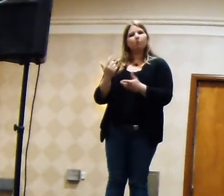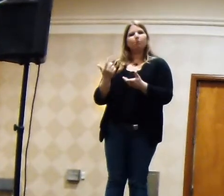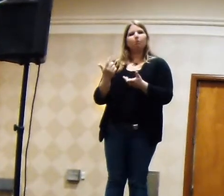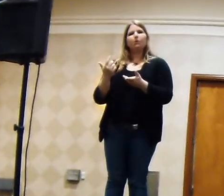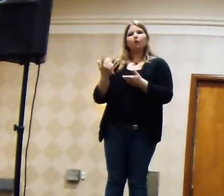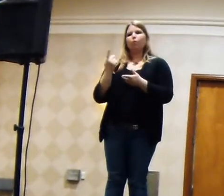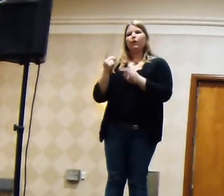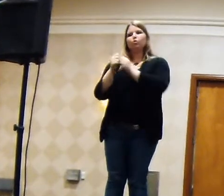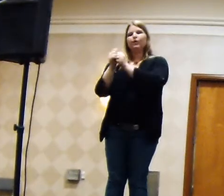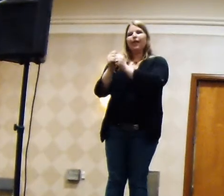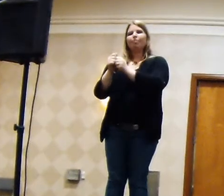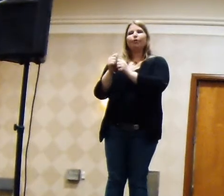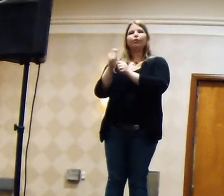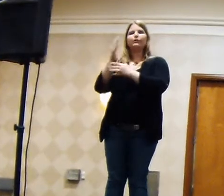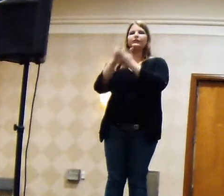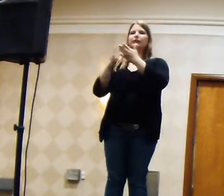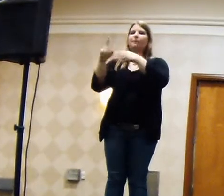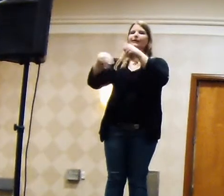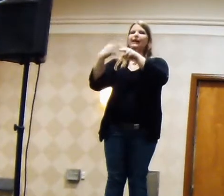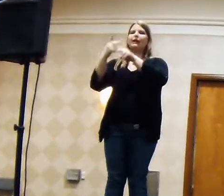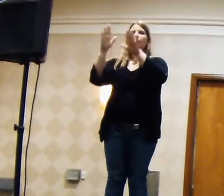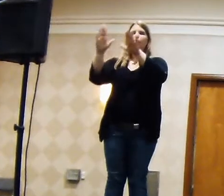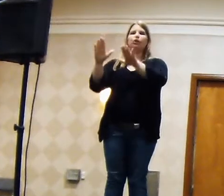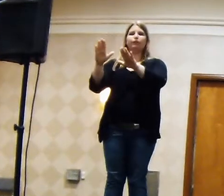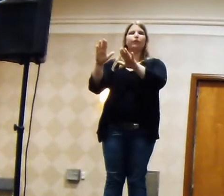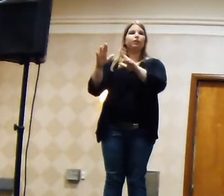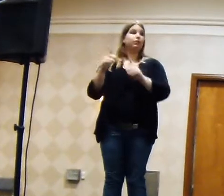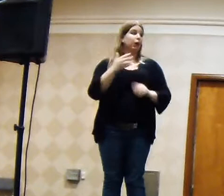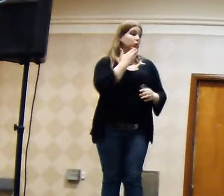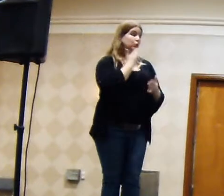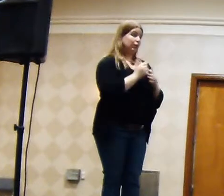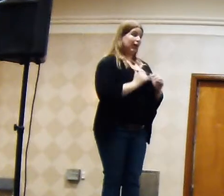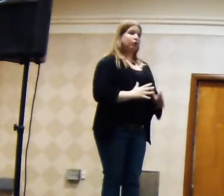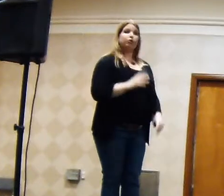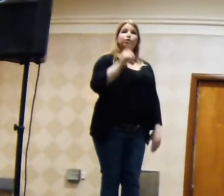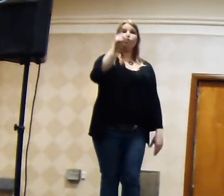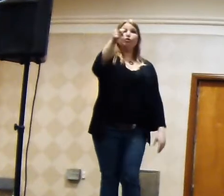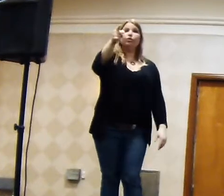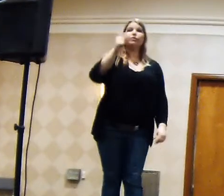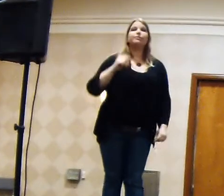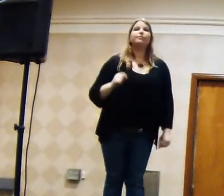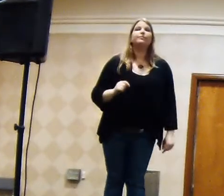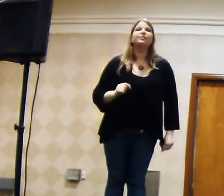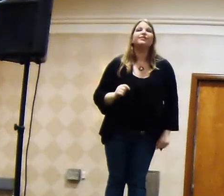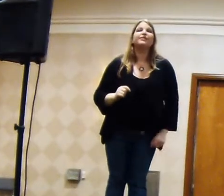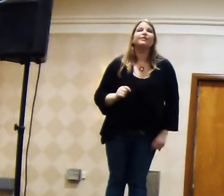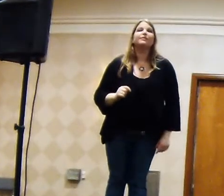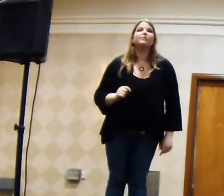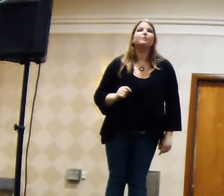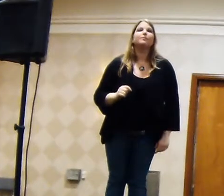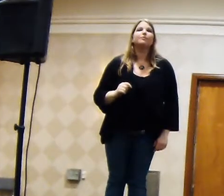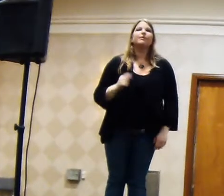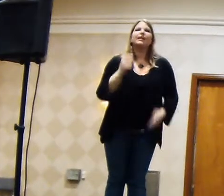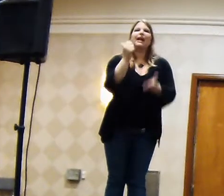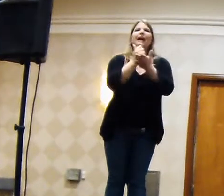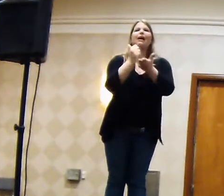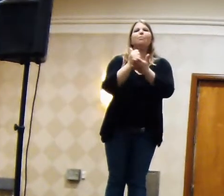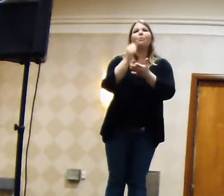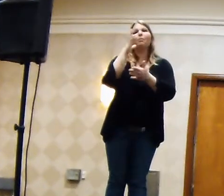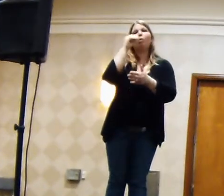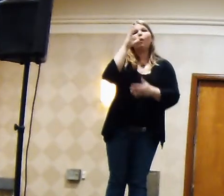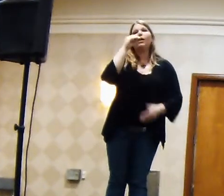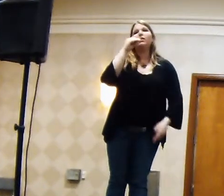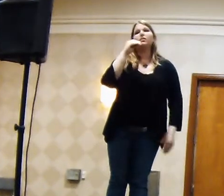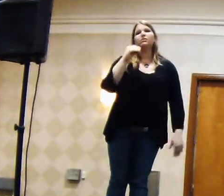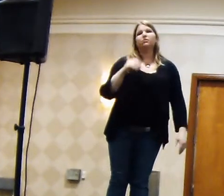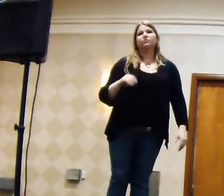too. He's really good. It's a great actor. Yeah. Yeah. Hi there. Hi. Could someone help this young person with